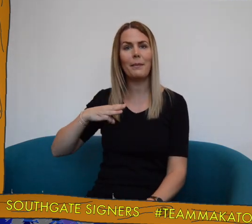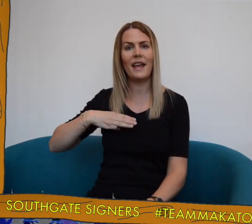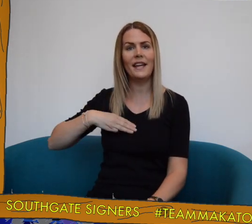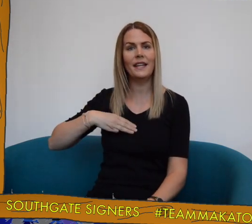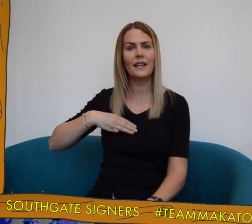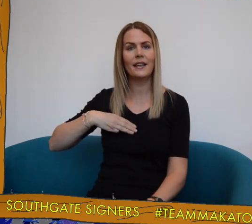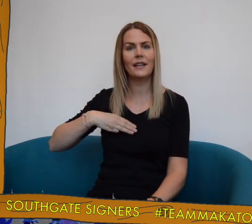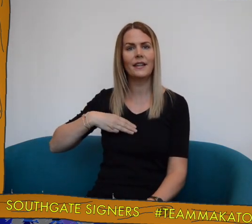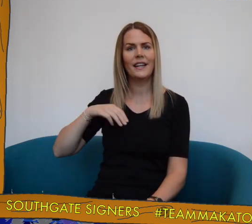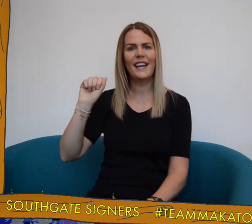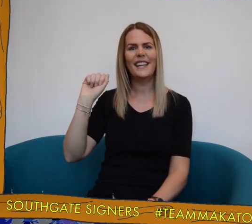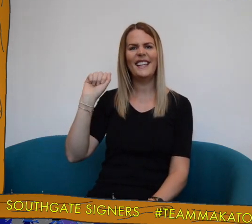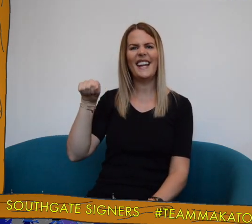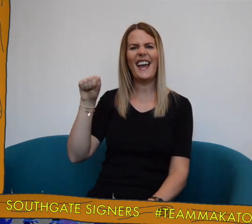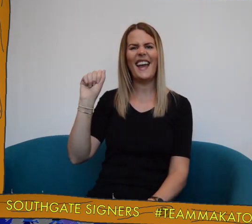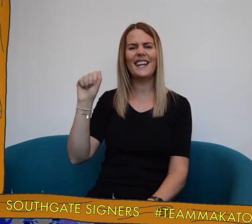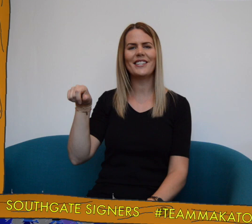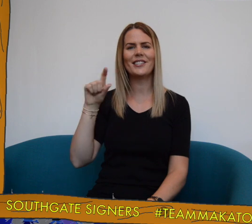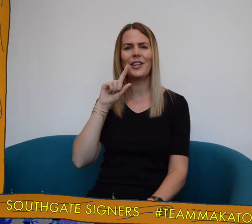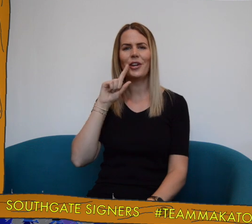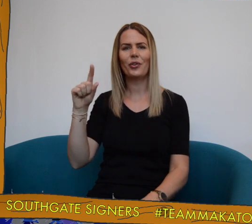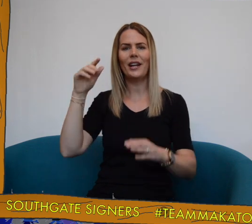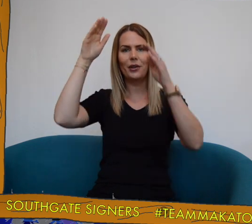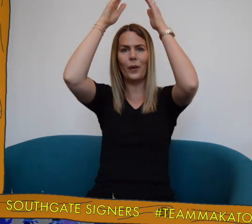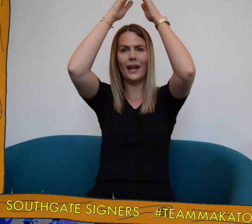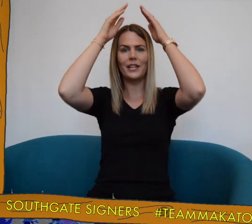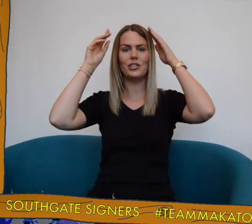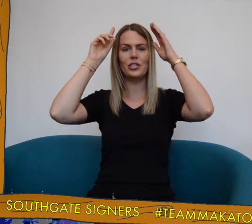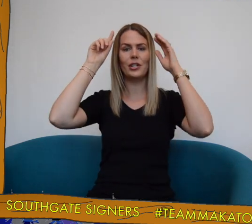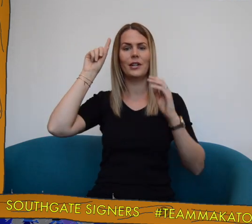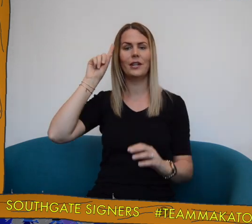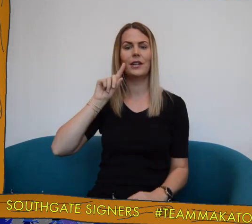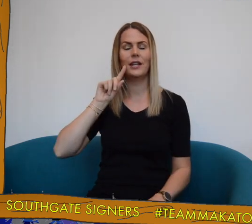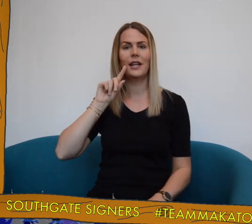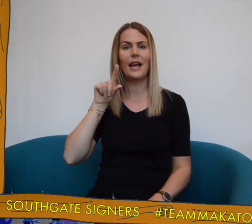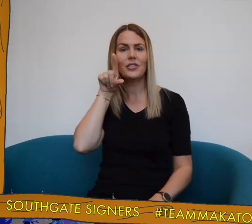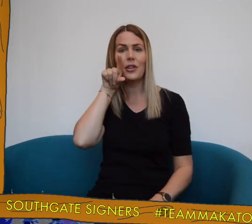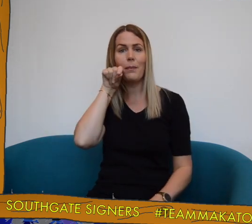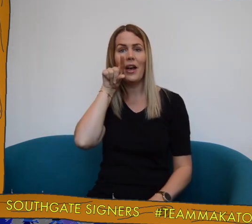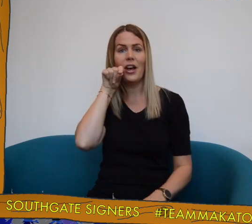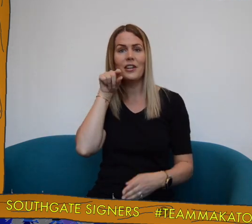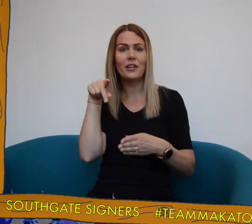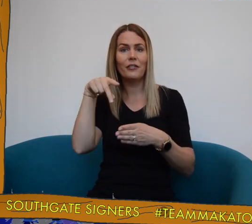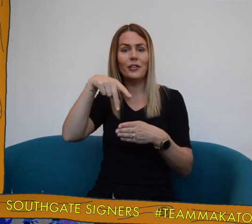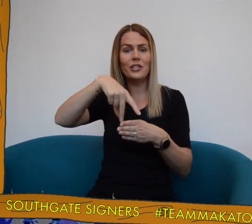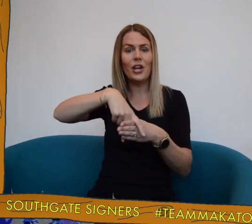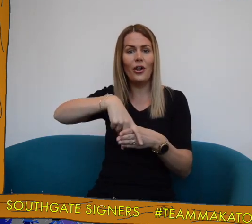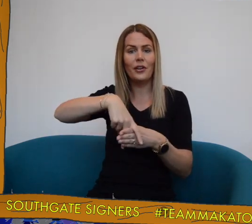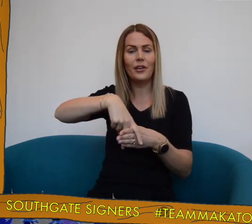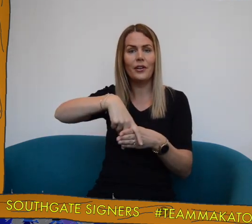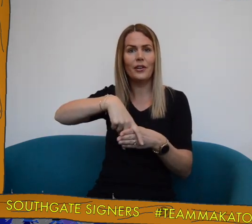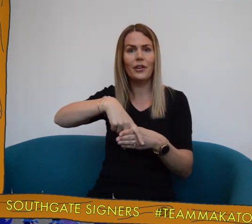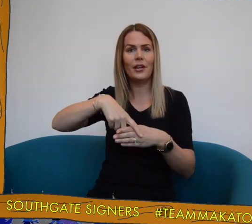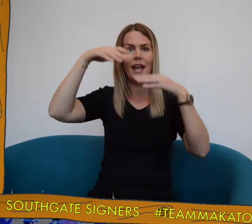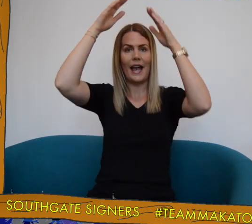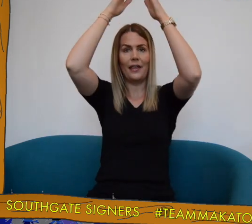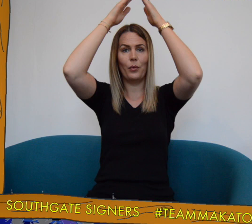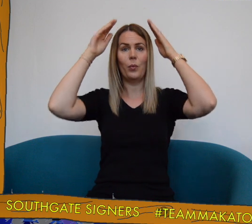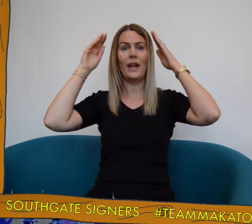bird like me? Yes! cried the witch. So the bird fluttered on